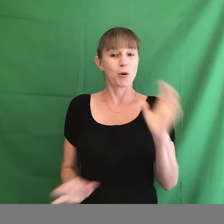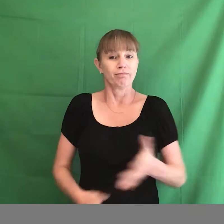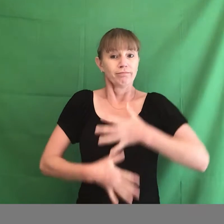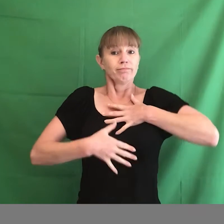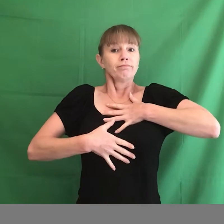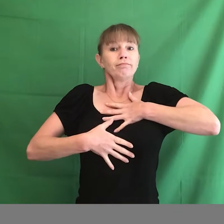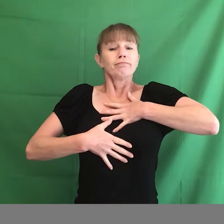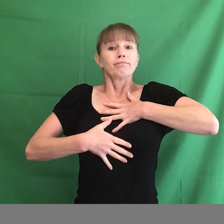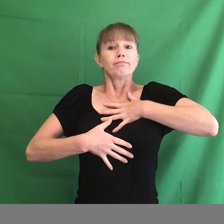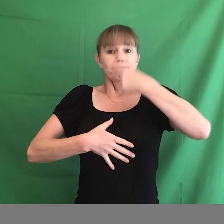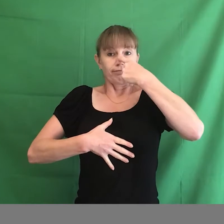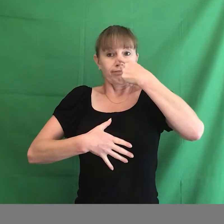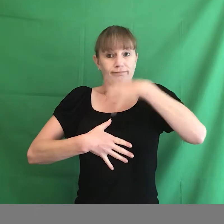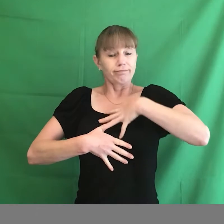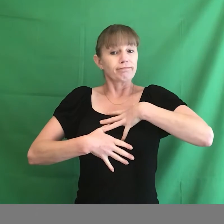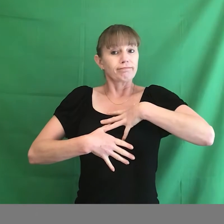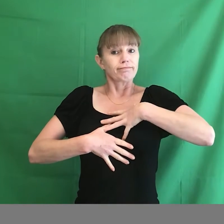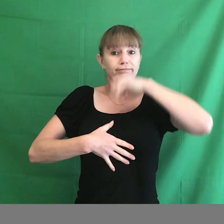One more in